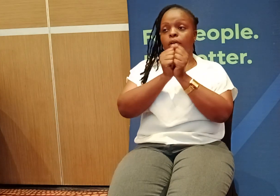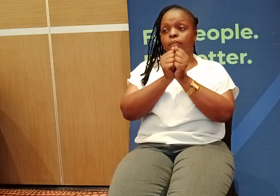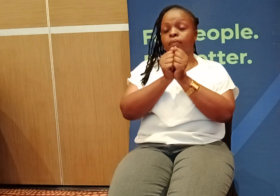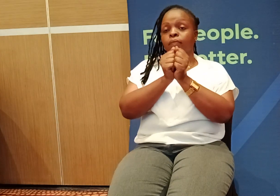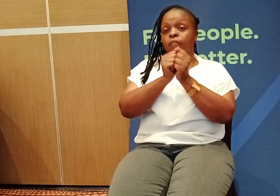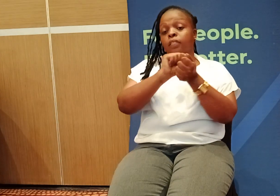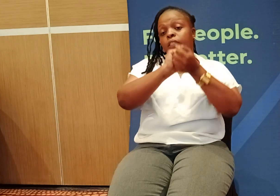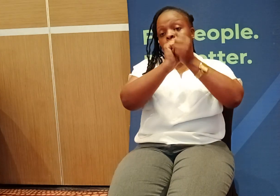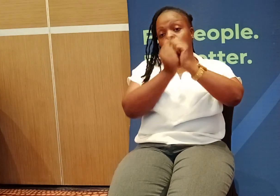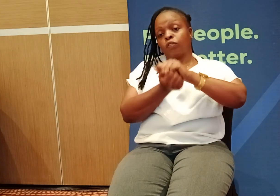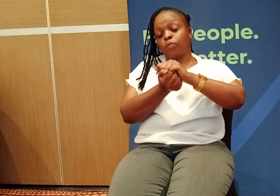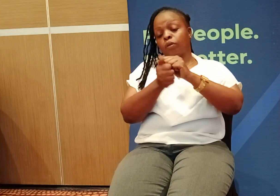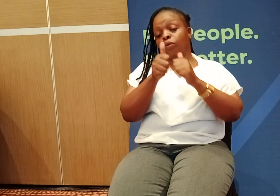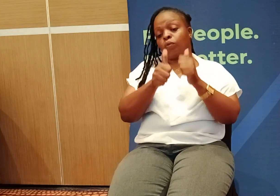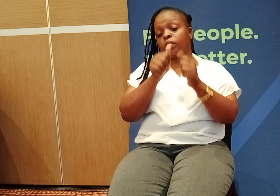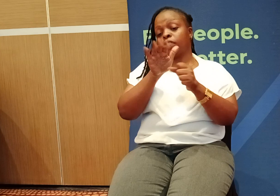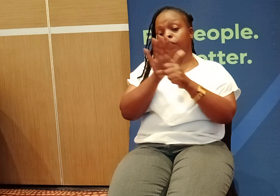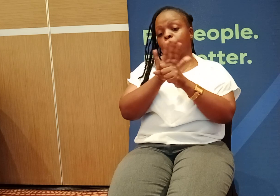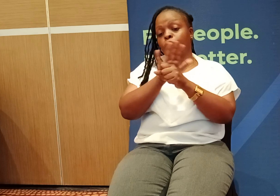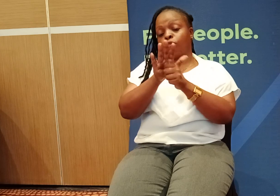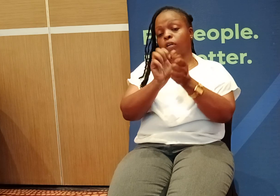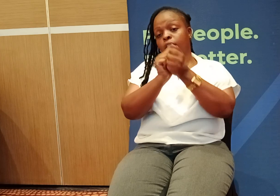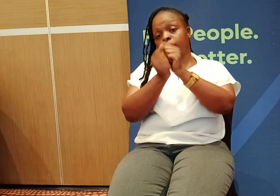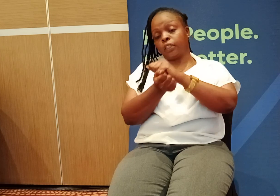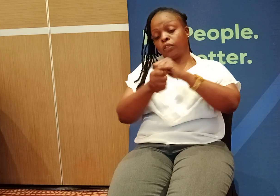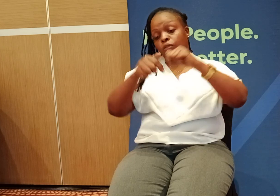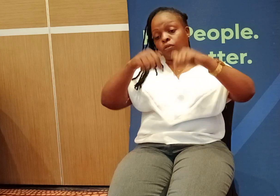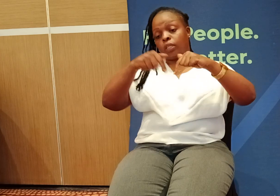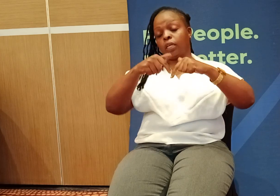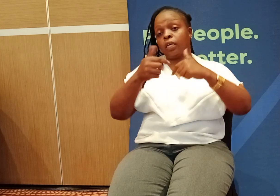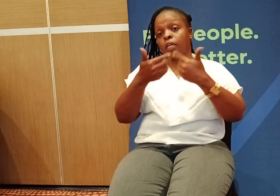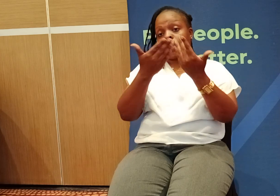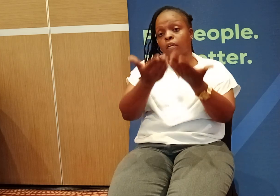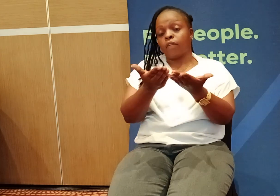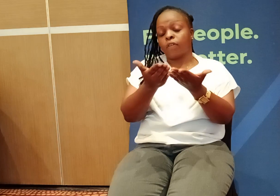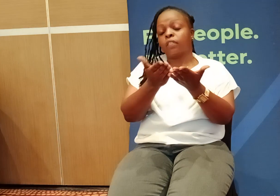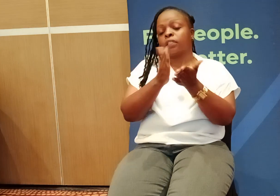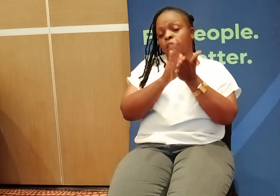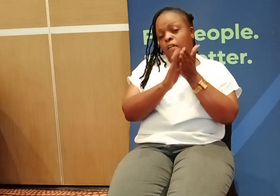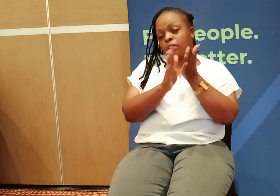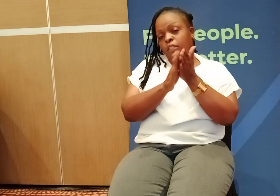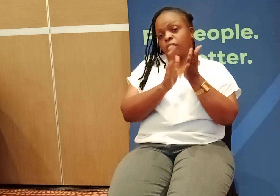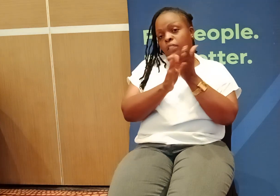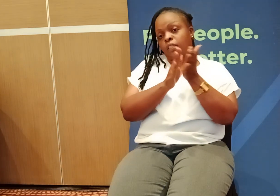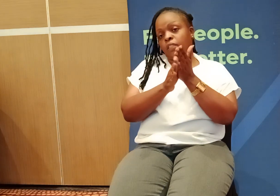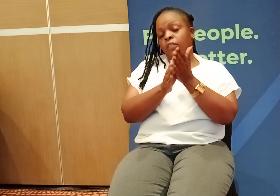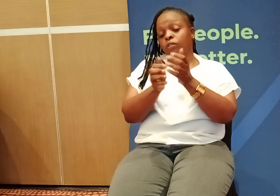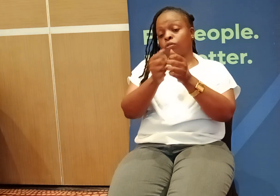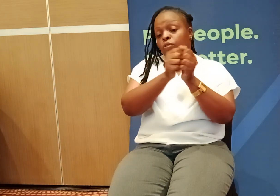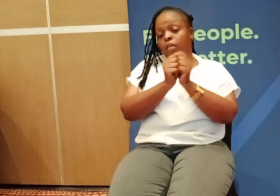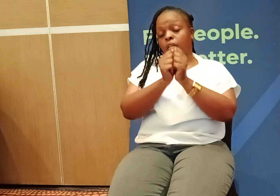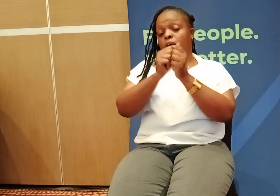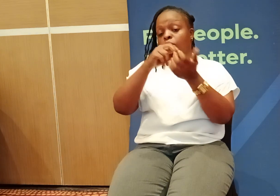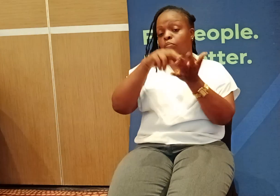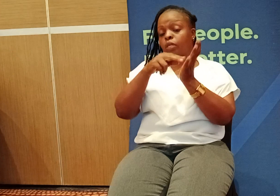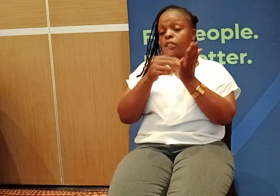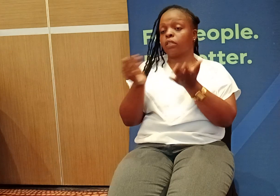Transformation, which is a complete change, today delivers a sense of urgency. Together means it's a collective across the